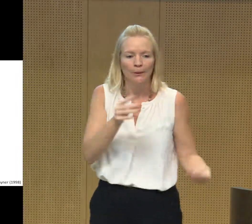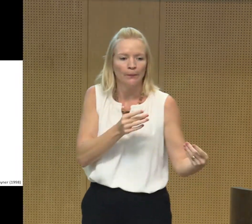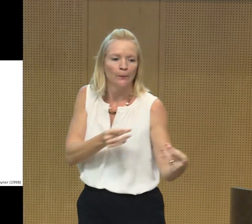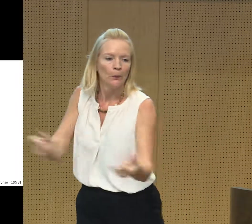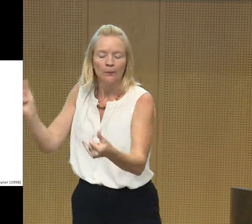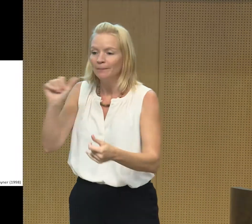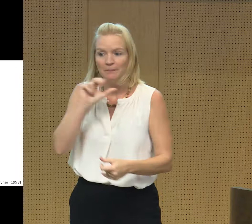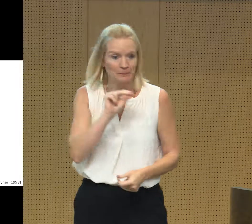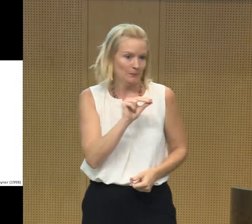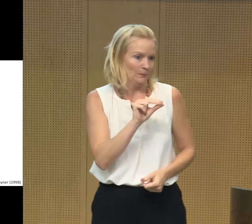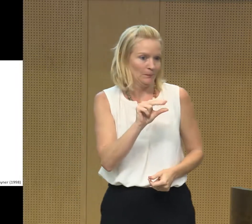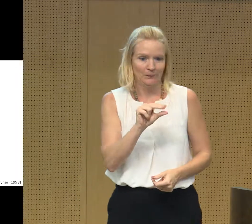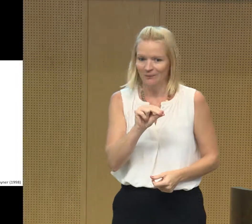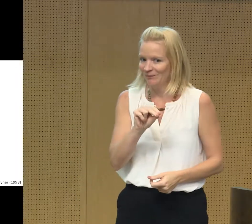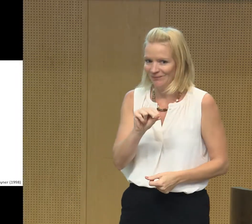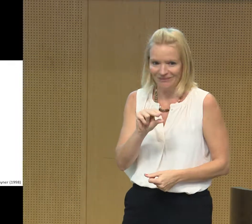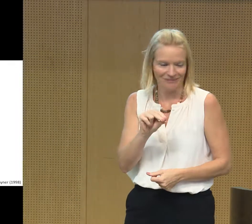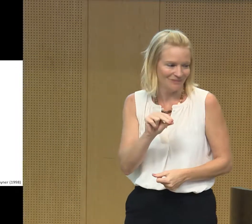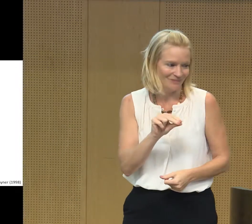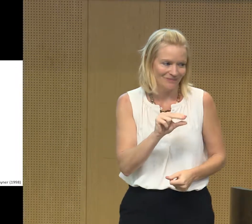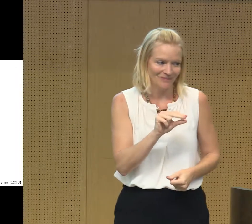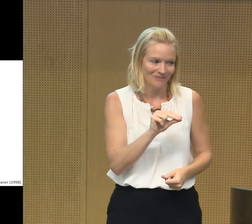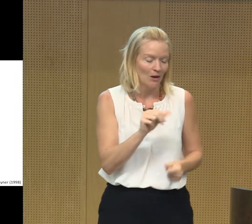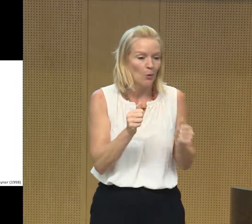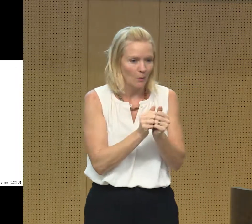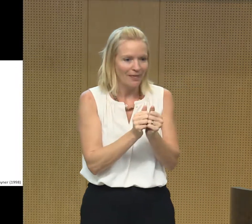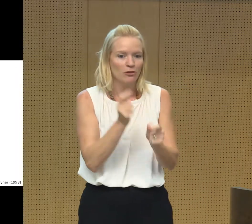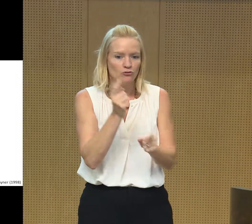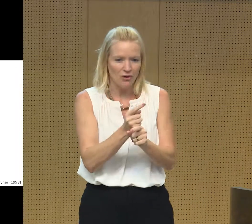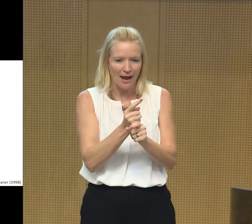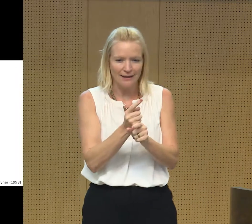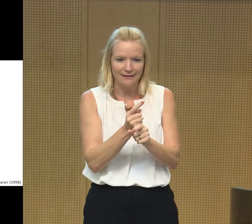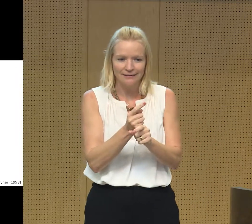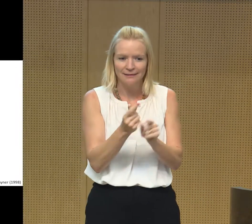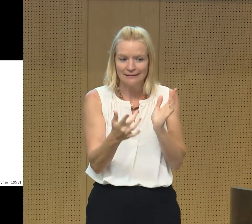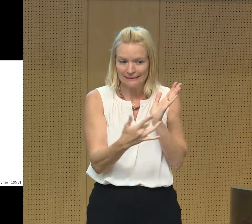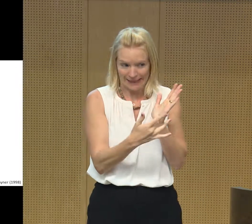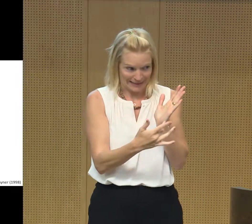page and your eyes are moving smoothly across a line of text.